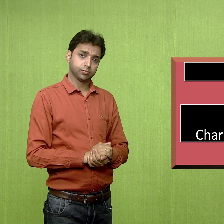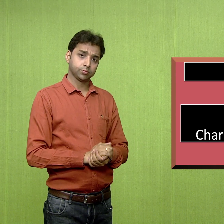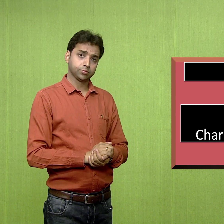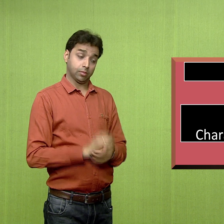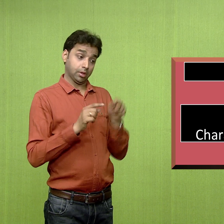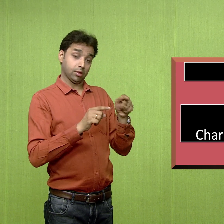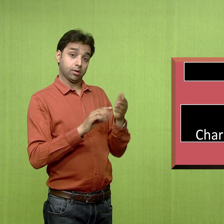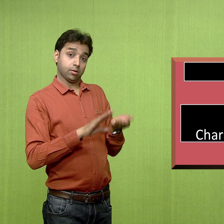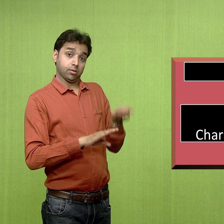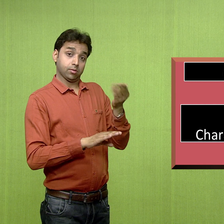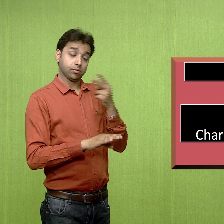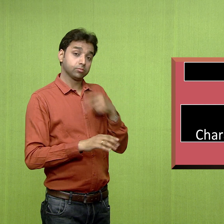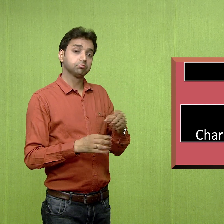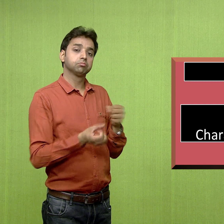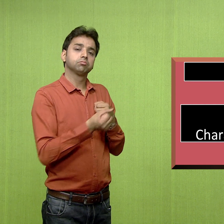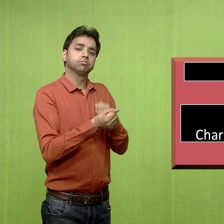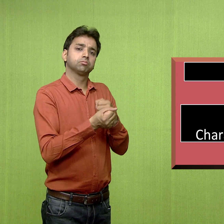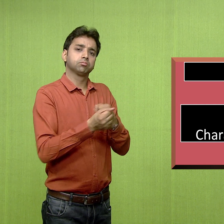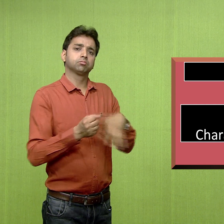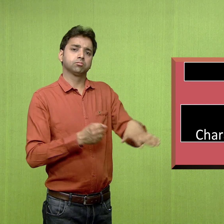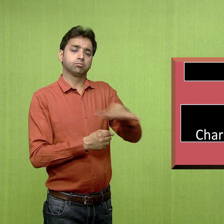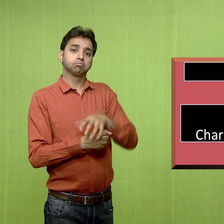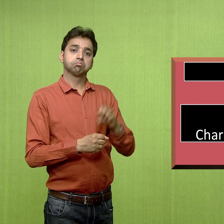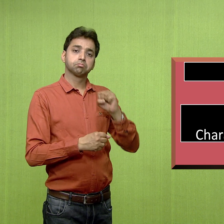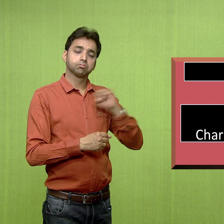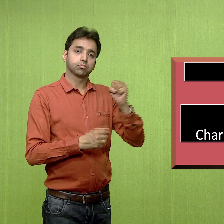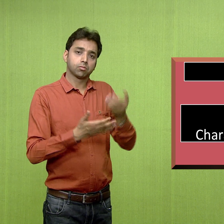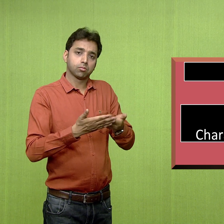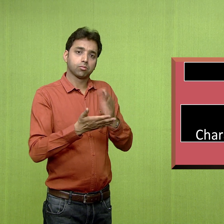Which is considered as a great work on medicine.